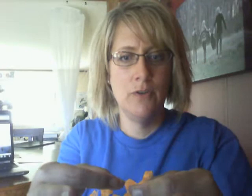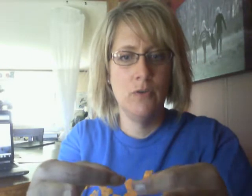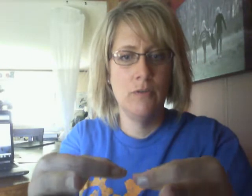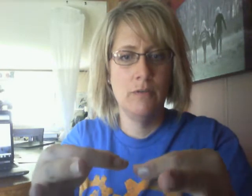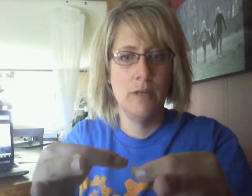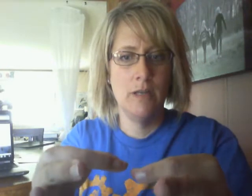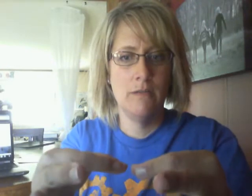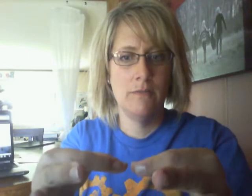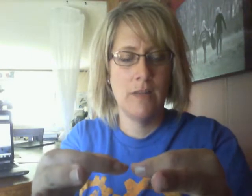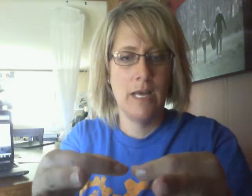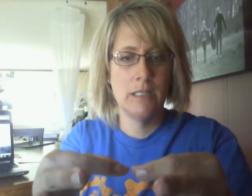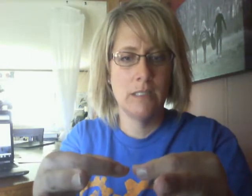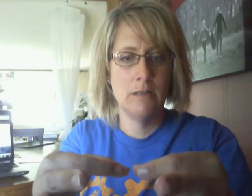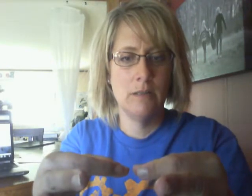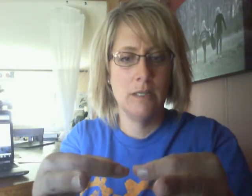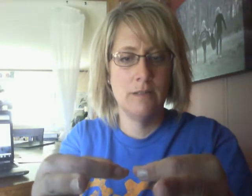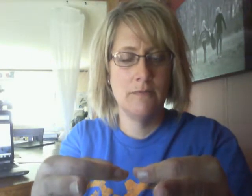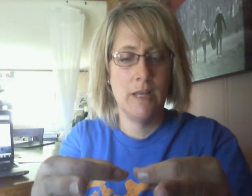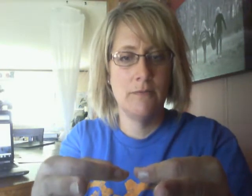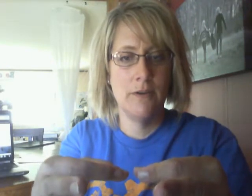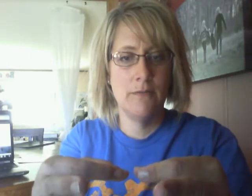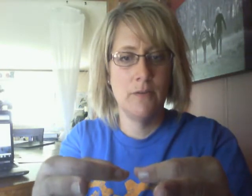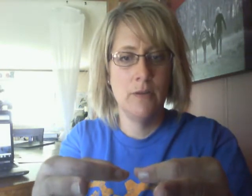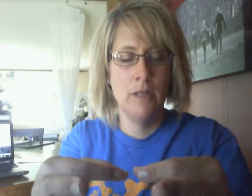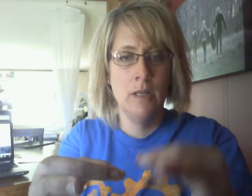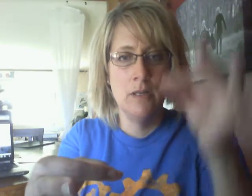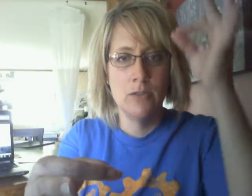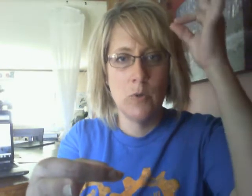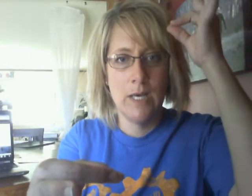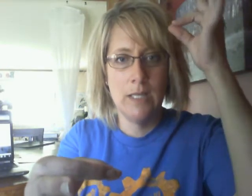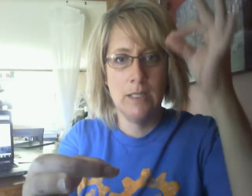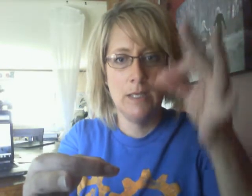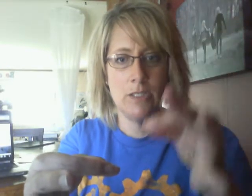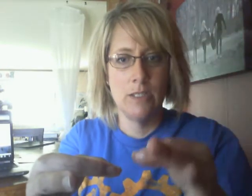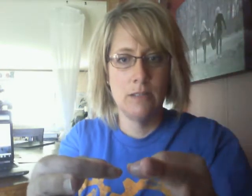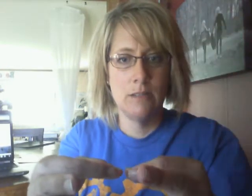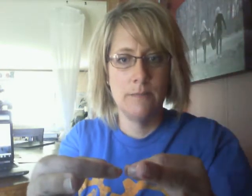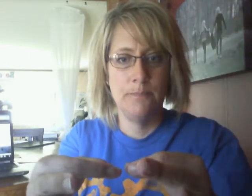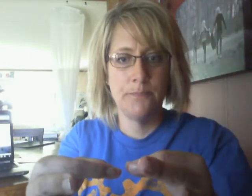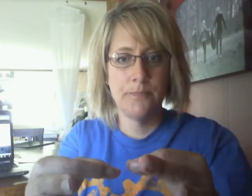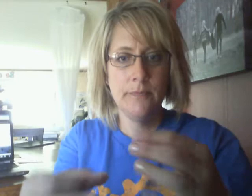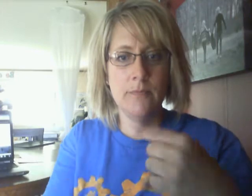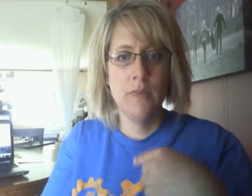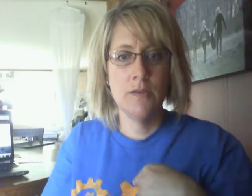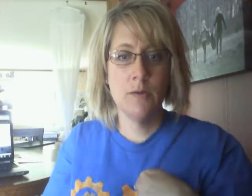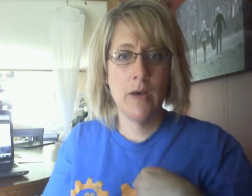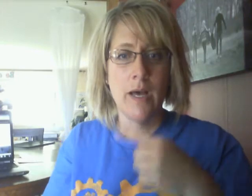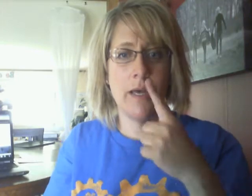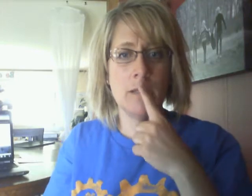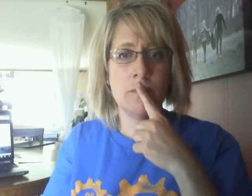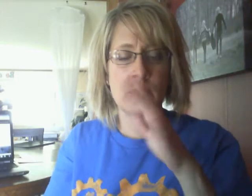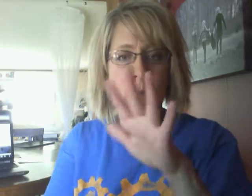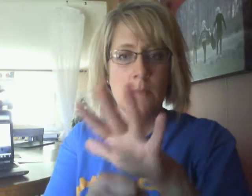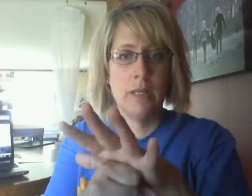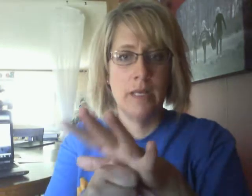you and flat, nice and flat in front of you. So allegiance. So I